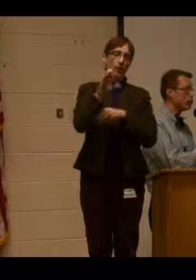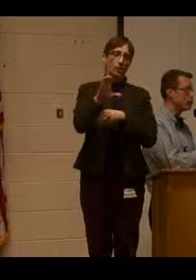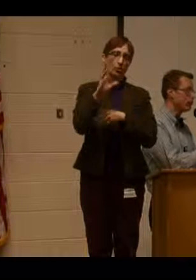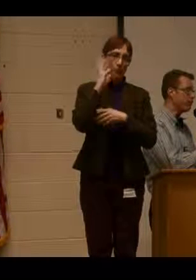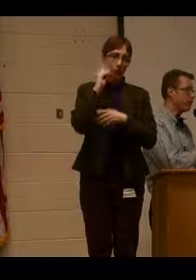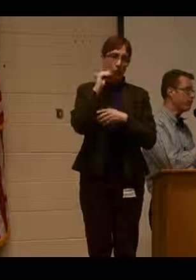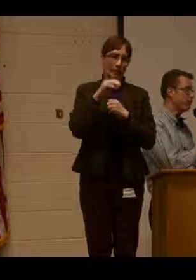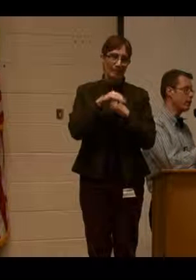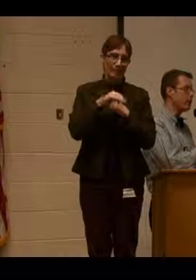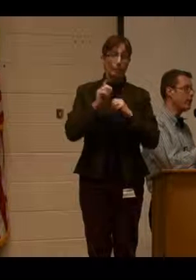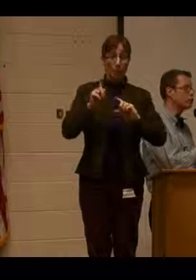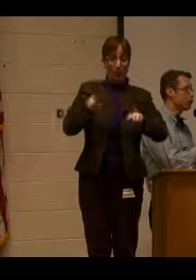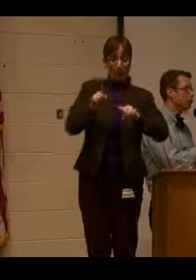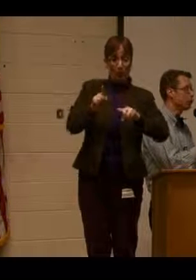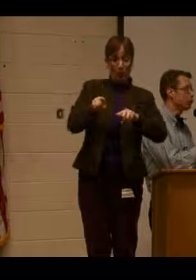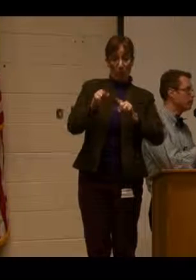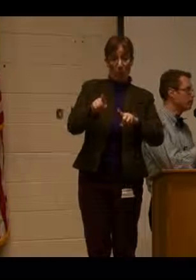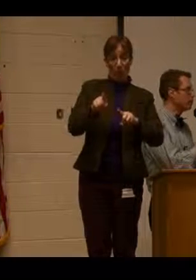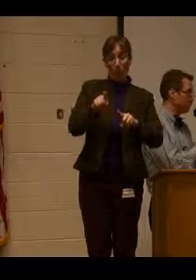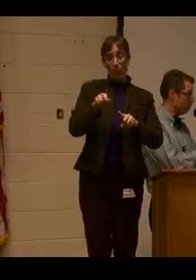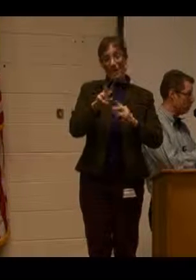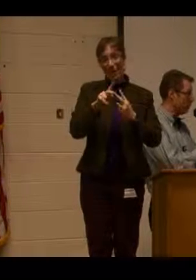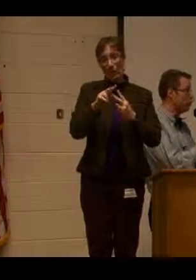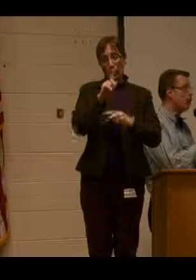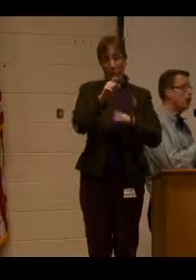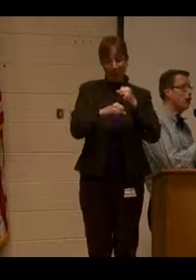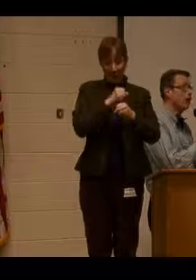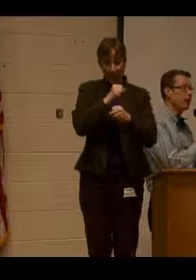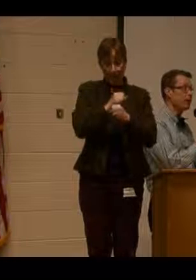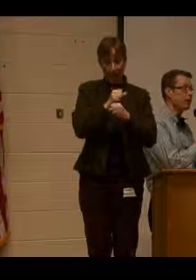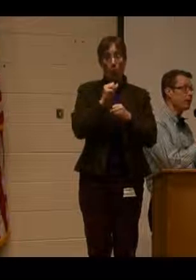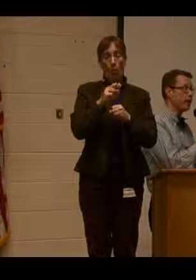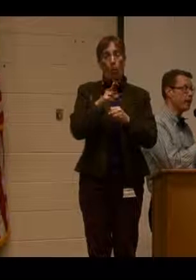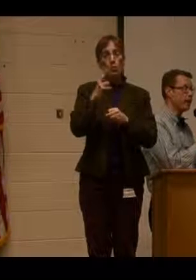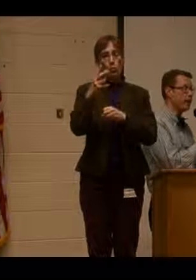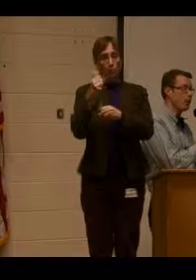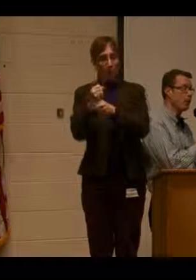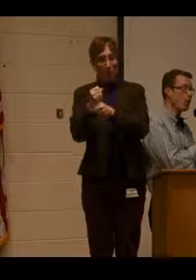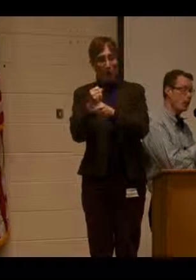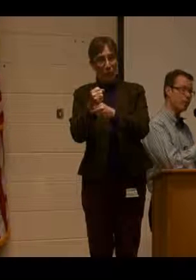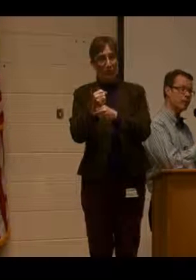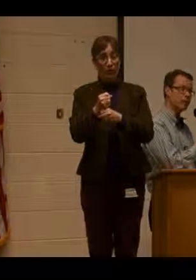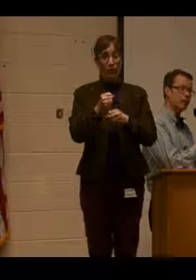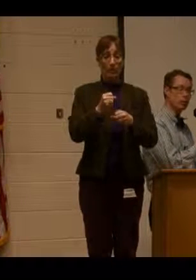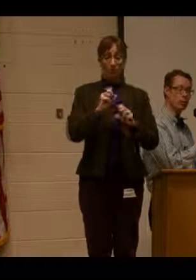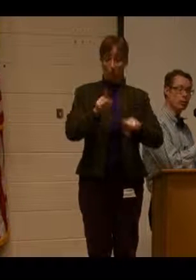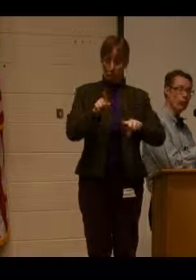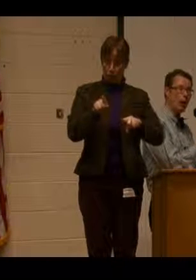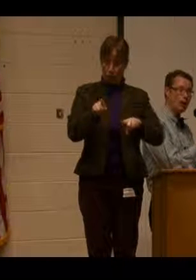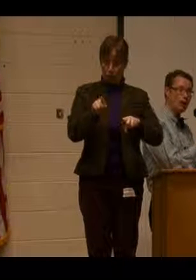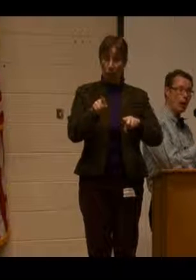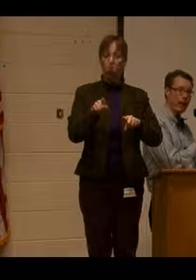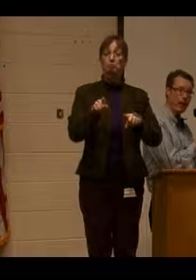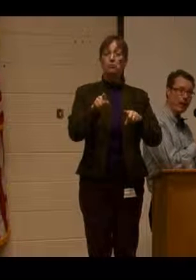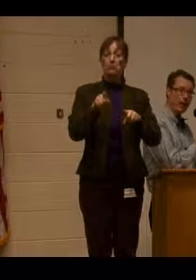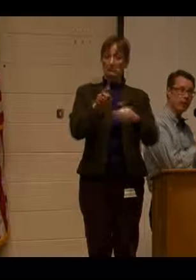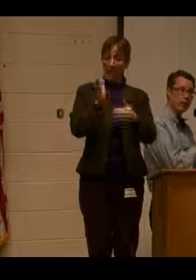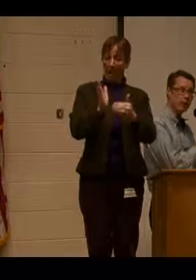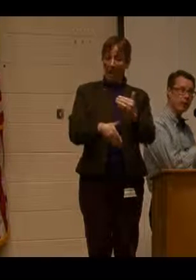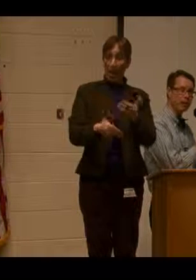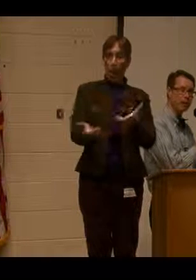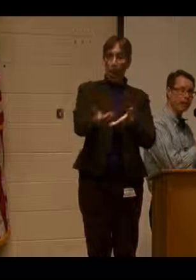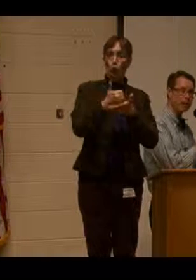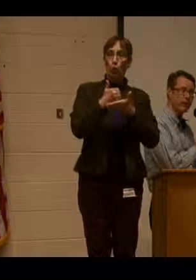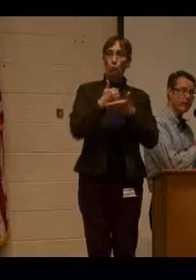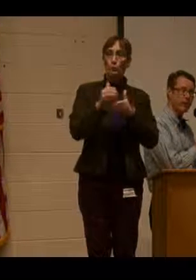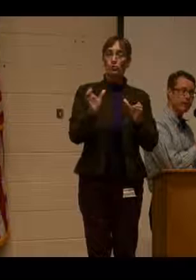job field, and they would be qualified to have a competitive job in that field.